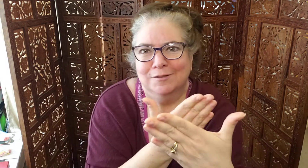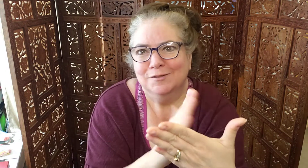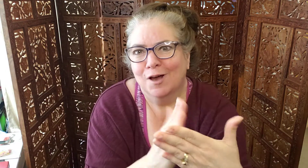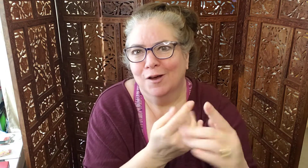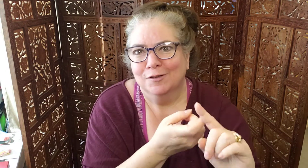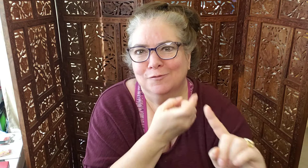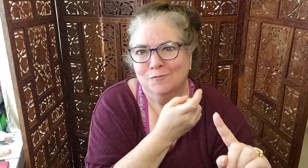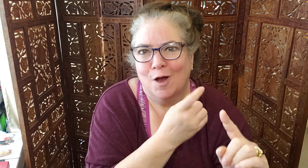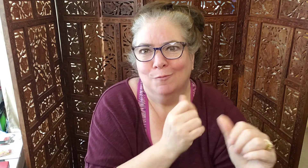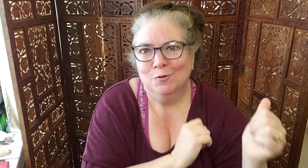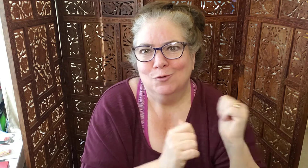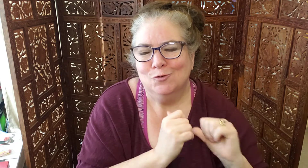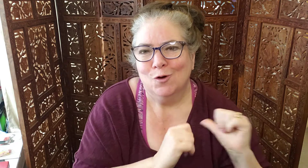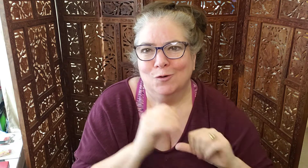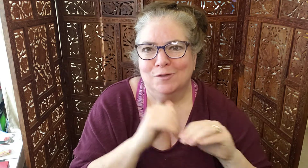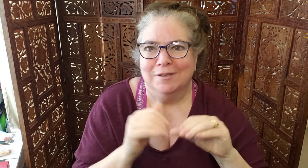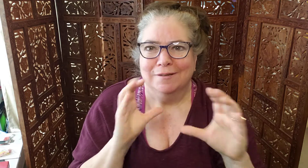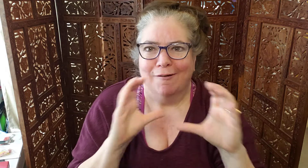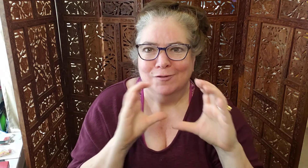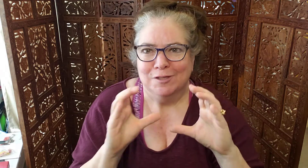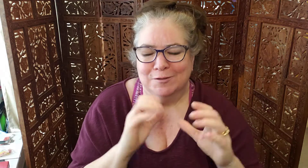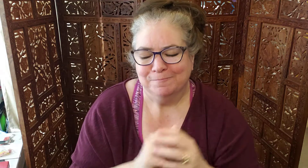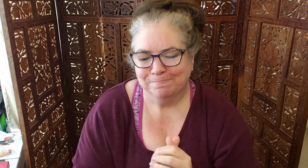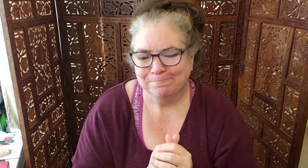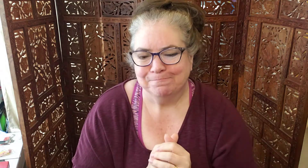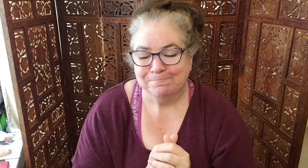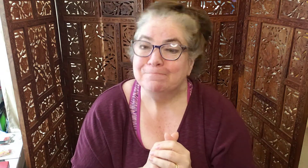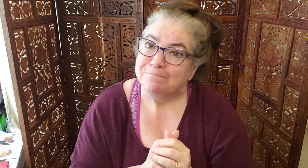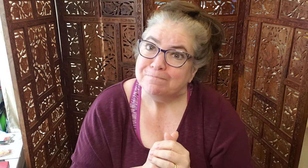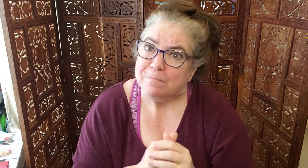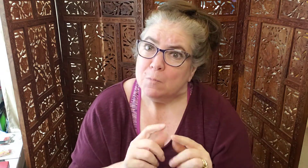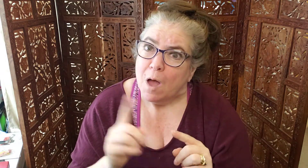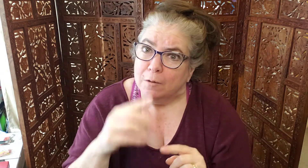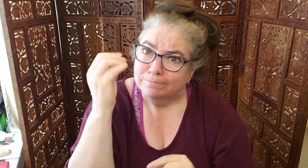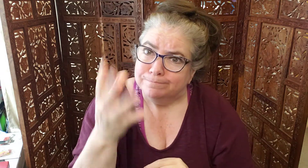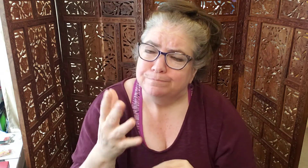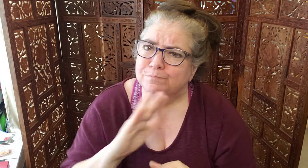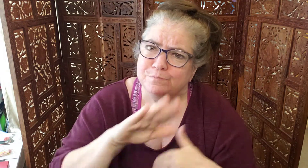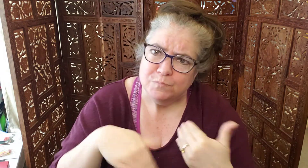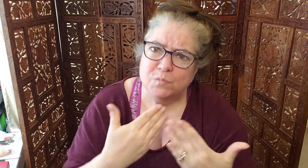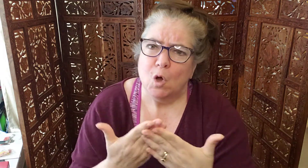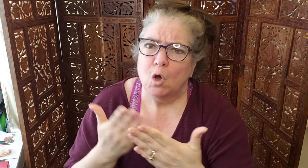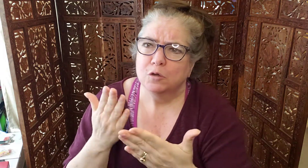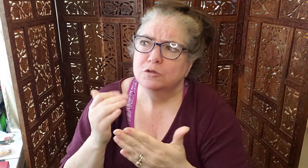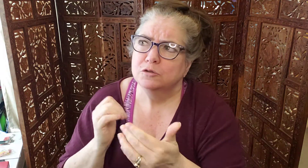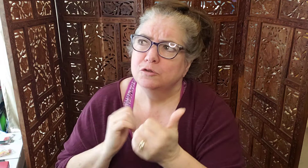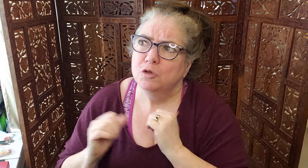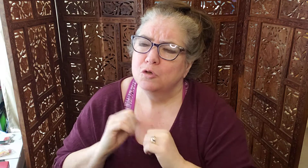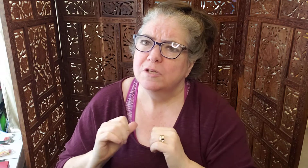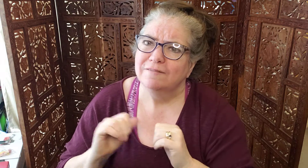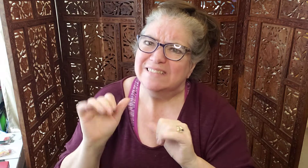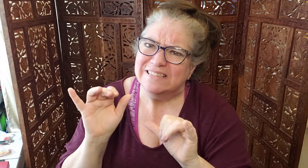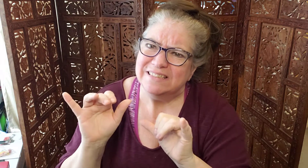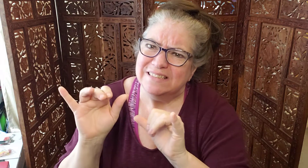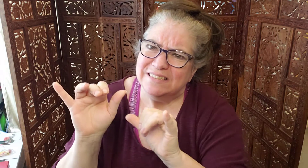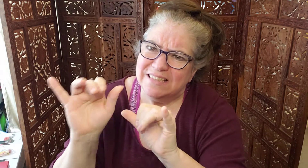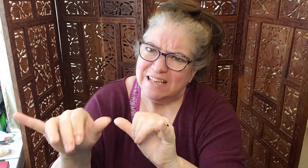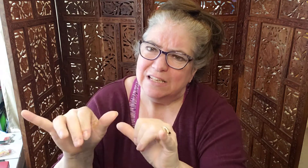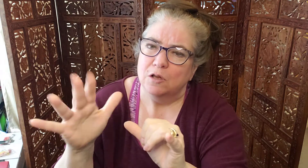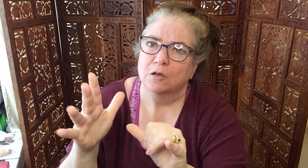theaters themselves have mostly stayed the same. Musicals have always reflected the changing times, whether